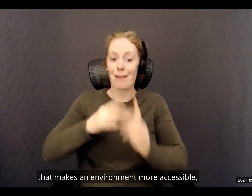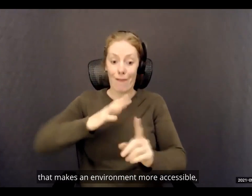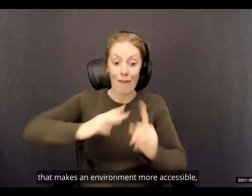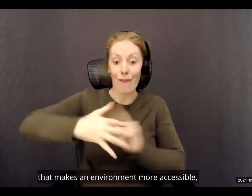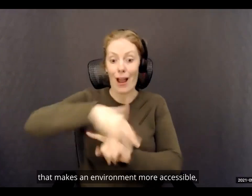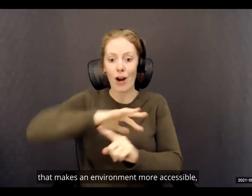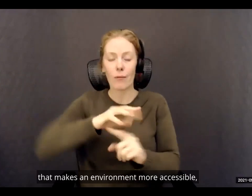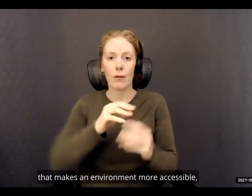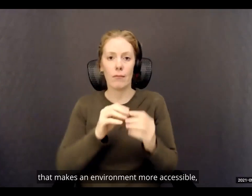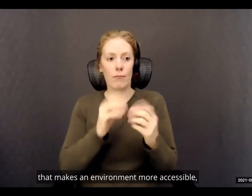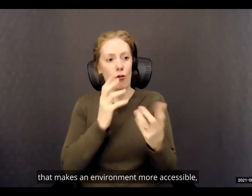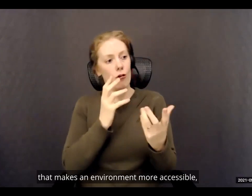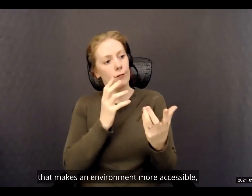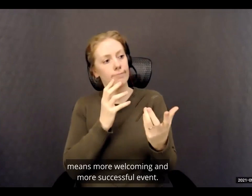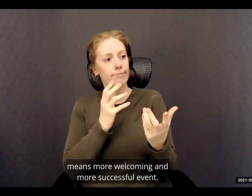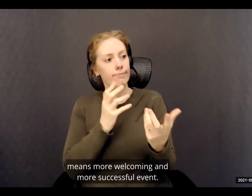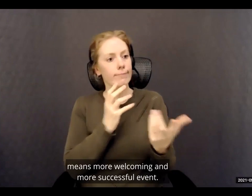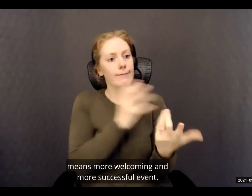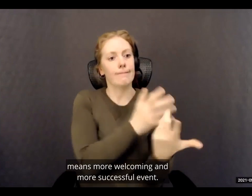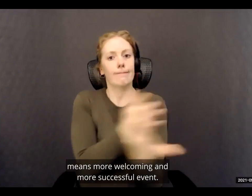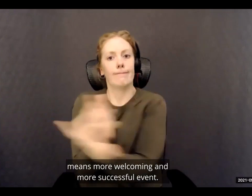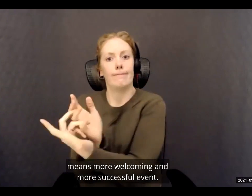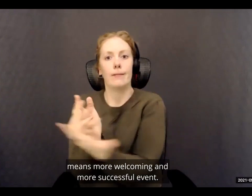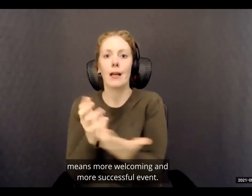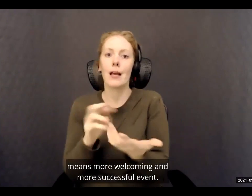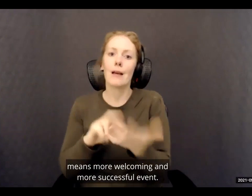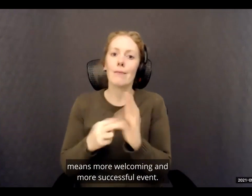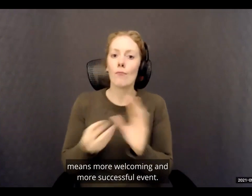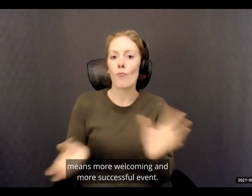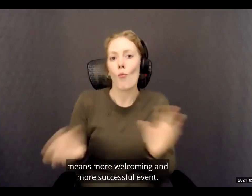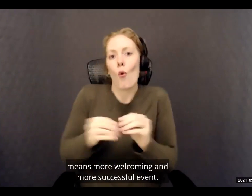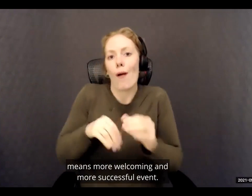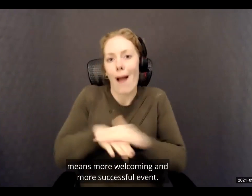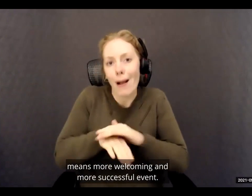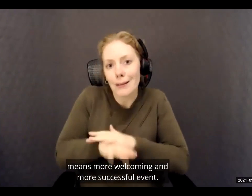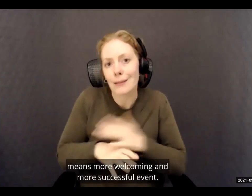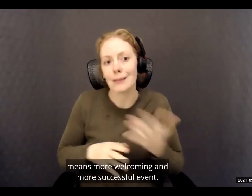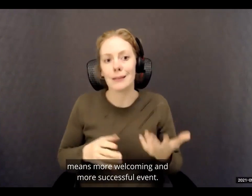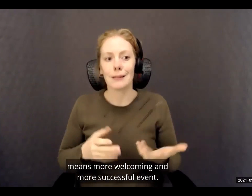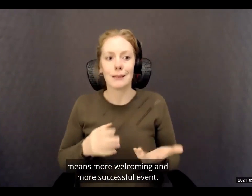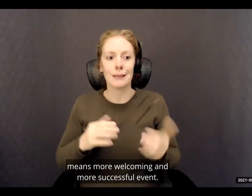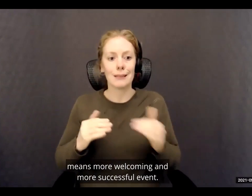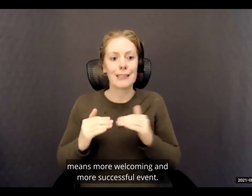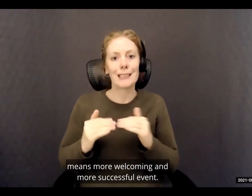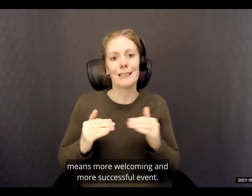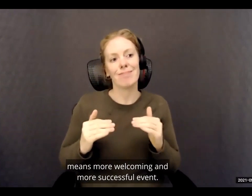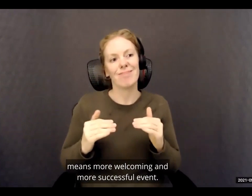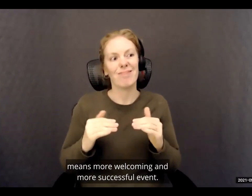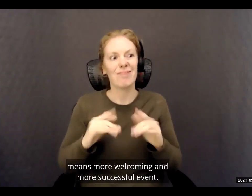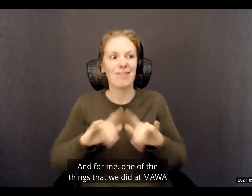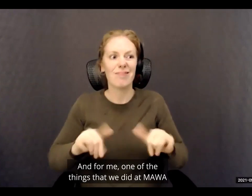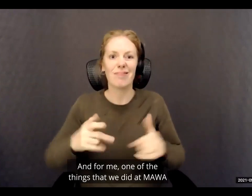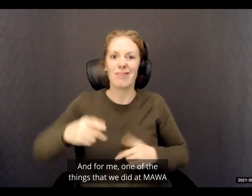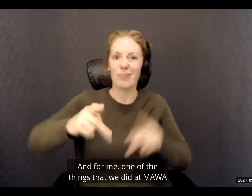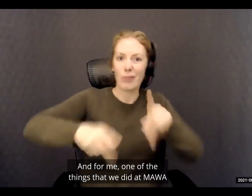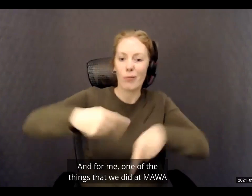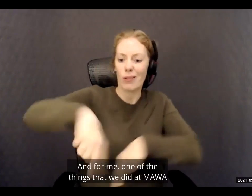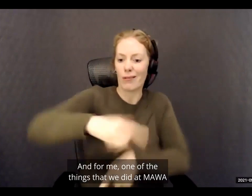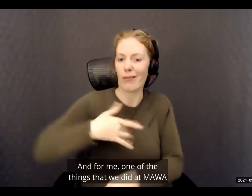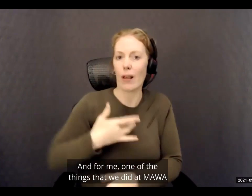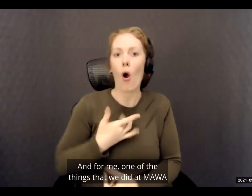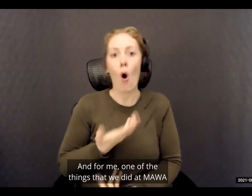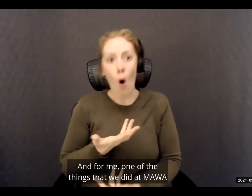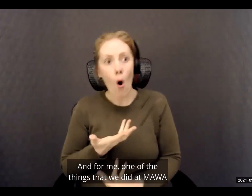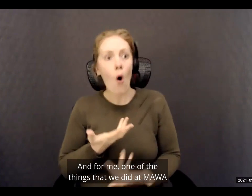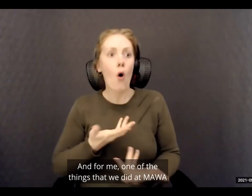an environment more accessible, means more welcoming and more successful event. And for